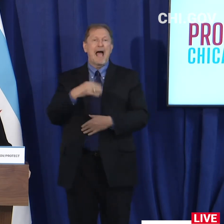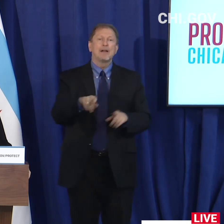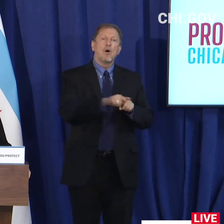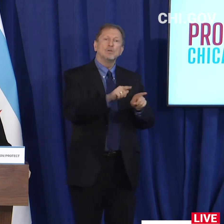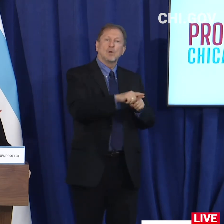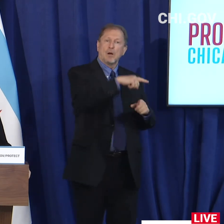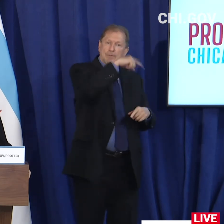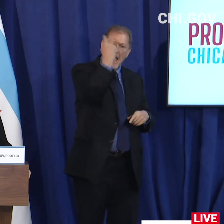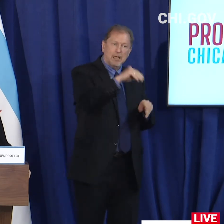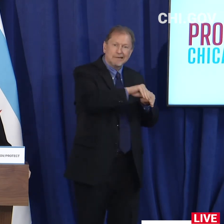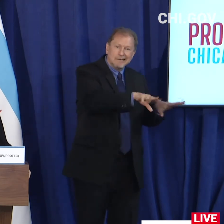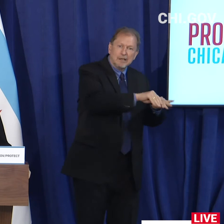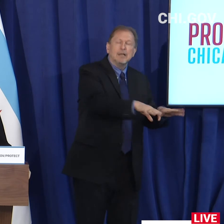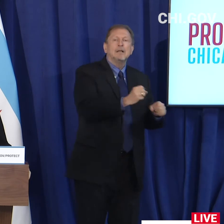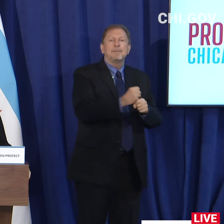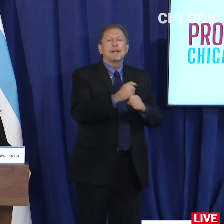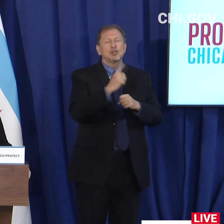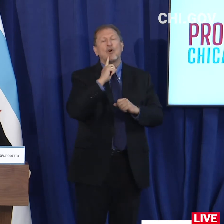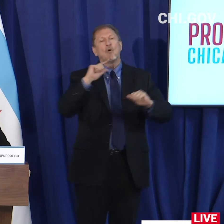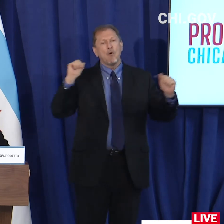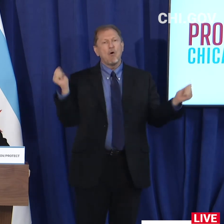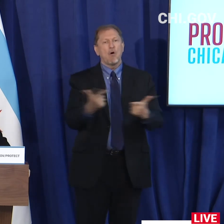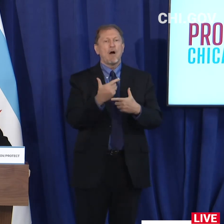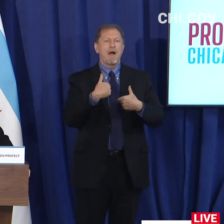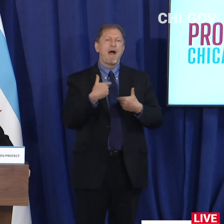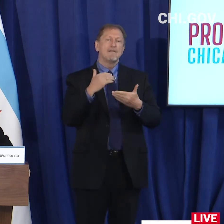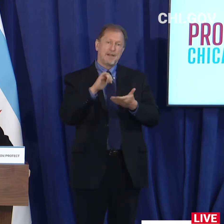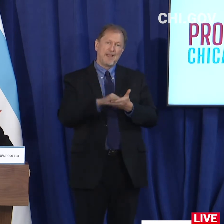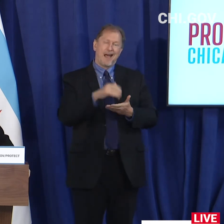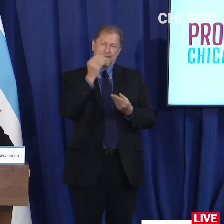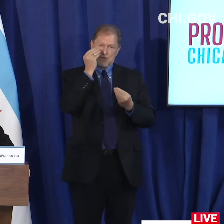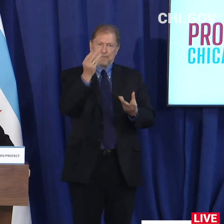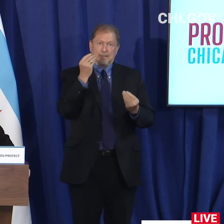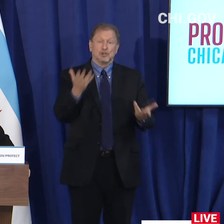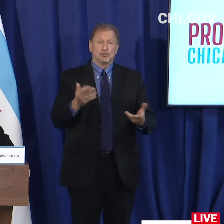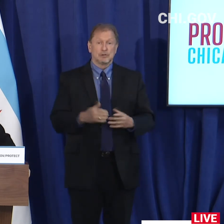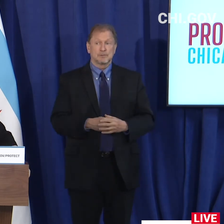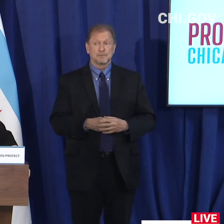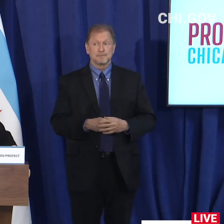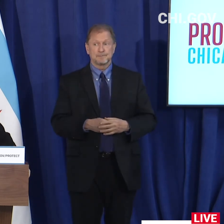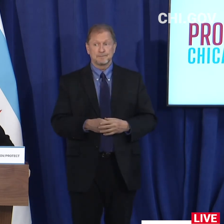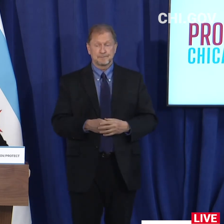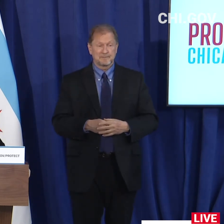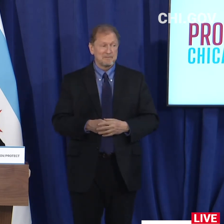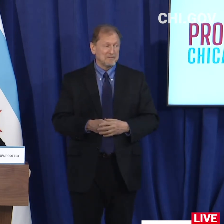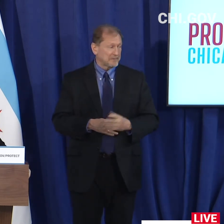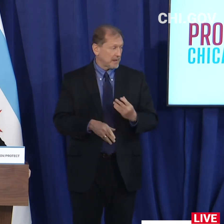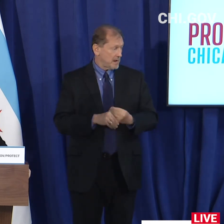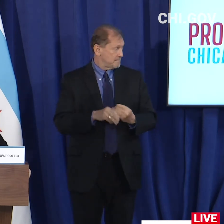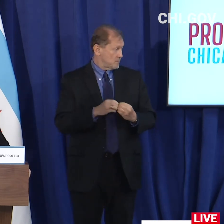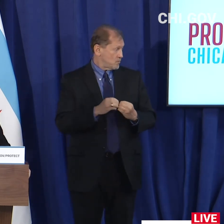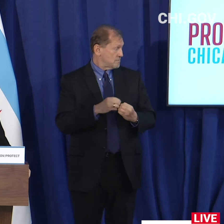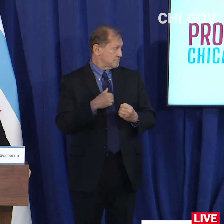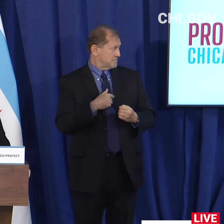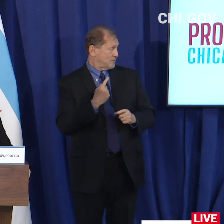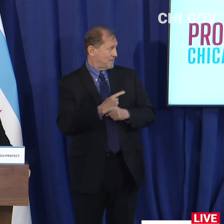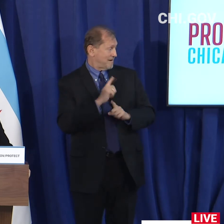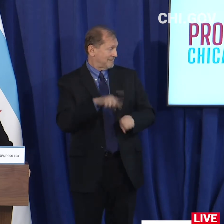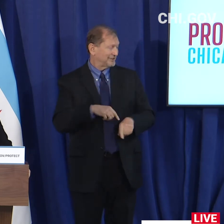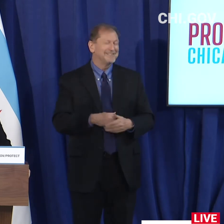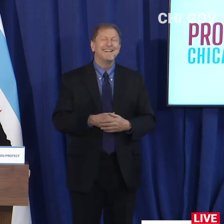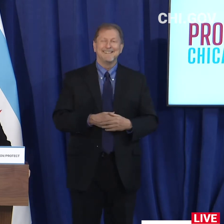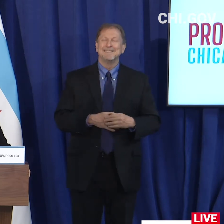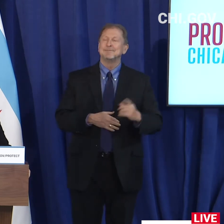less initial uptake, partly based on some of that history. Is that good? You want? Okay. Are the